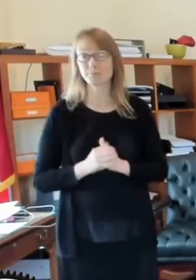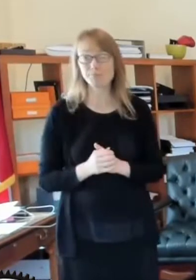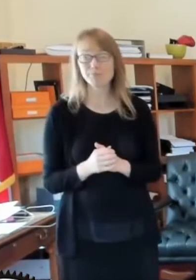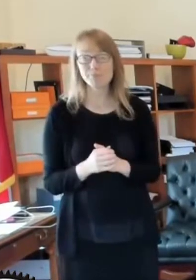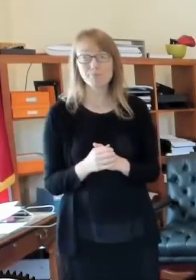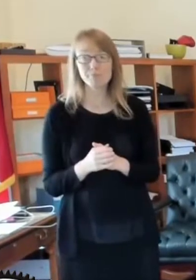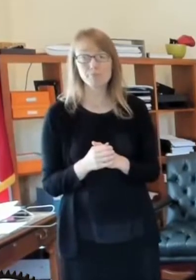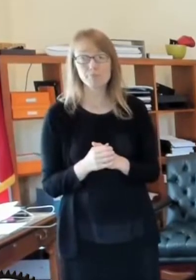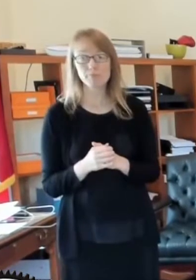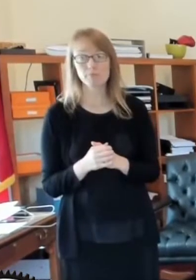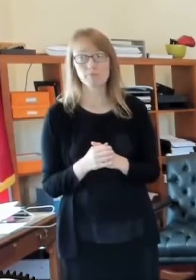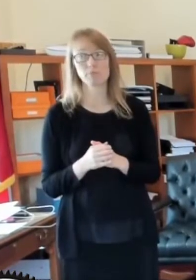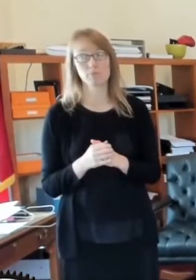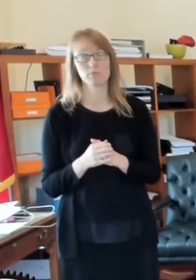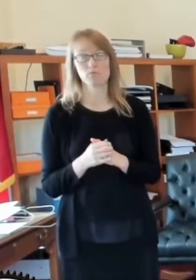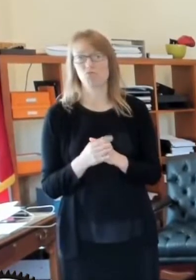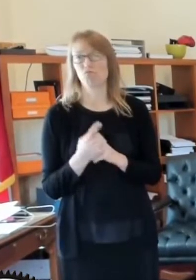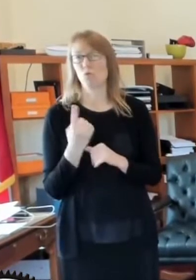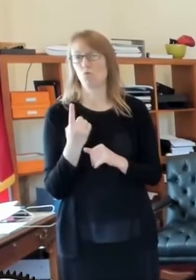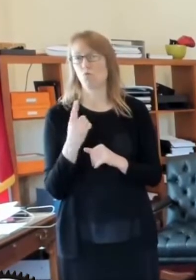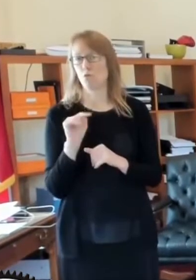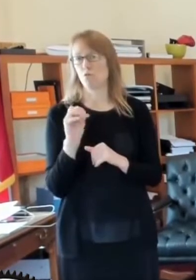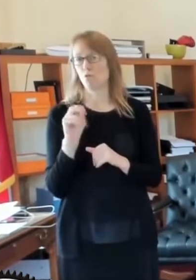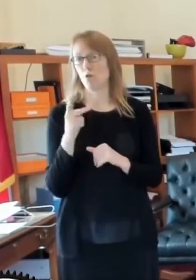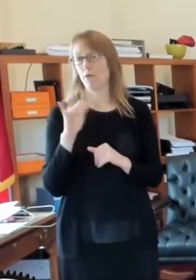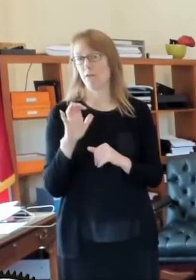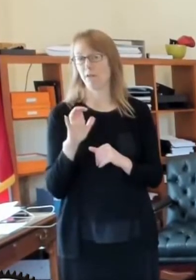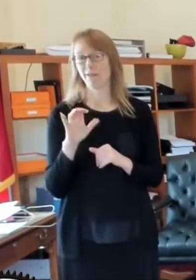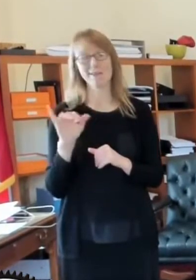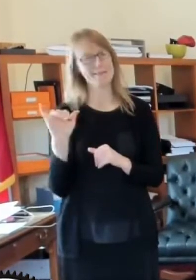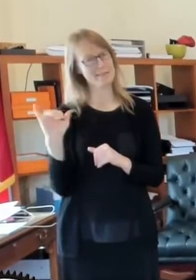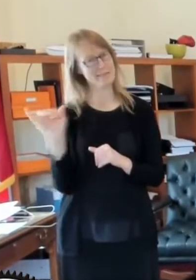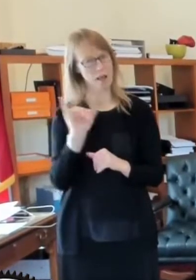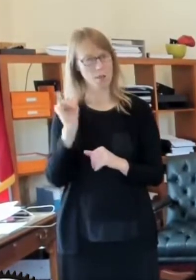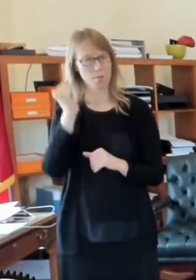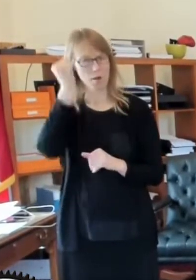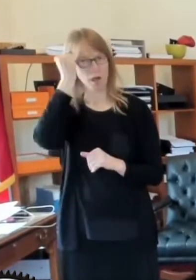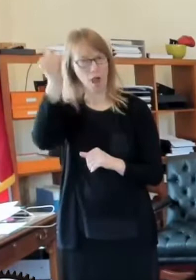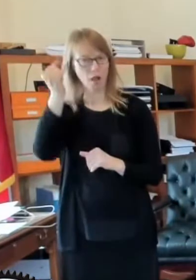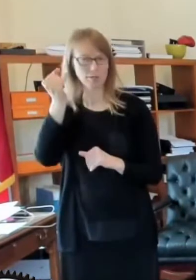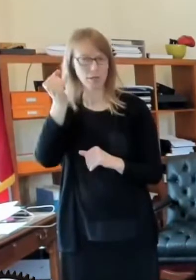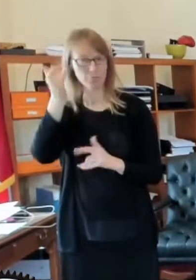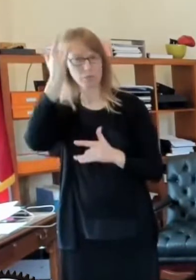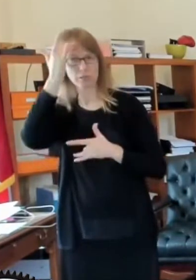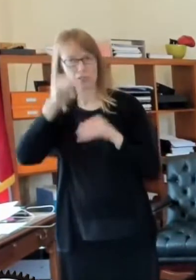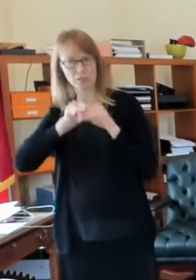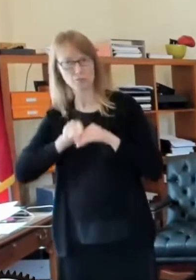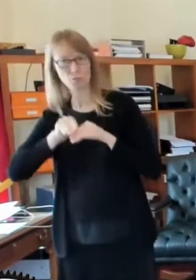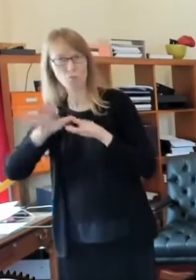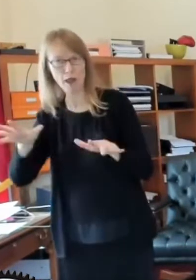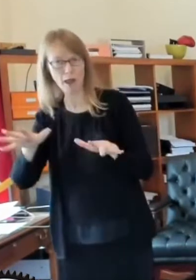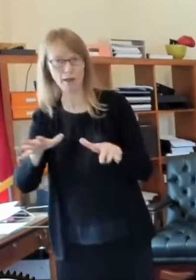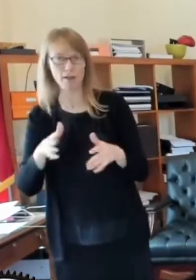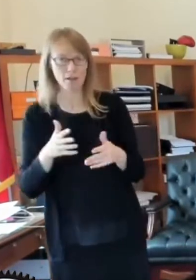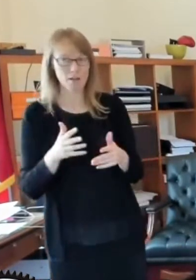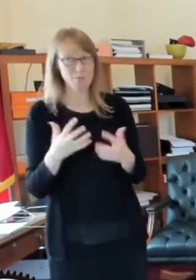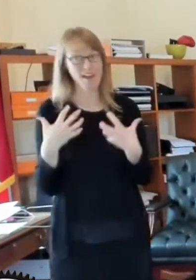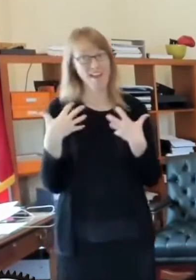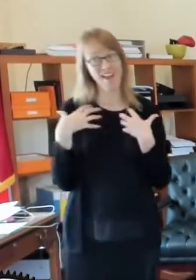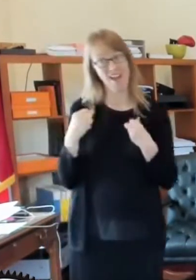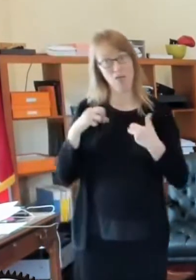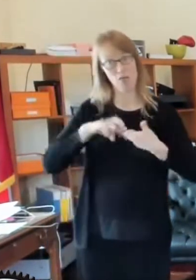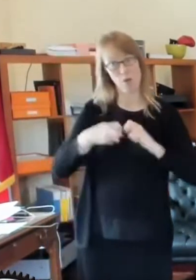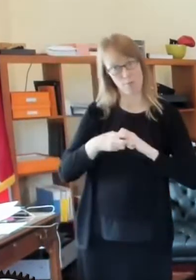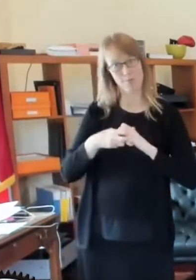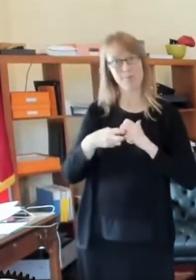touch on today is really another pandemic, another very serious health crisis, and that is